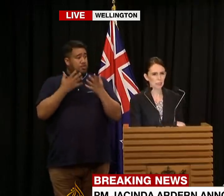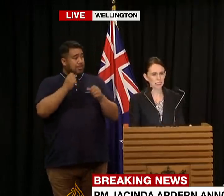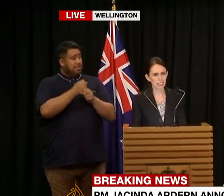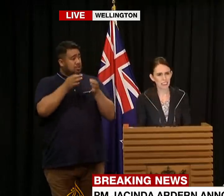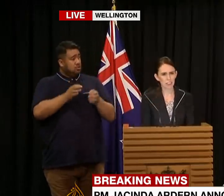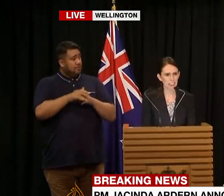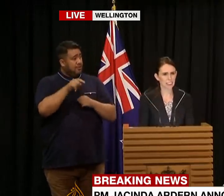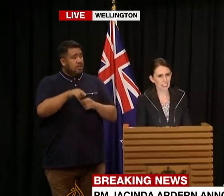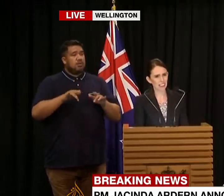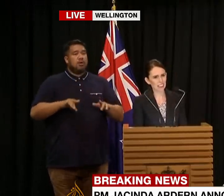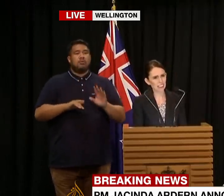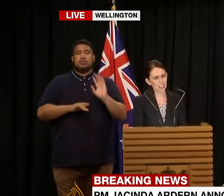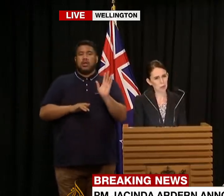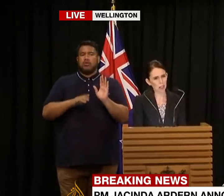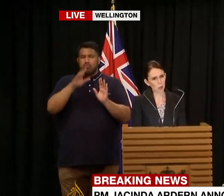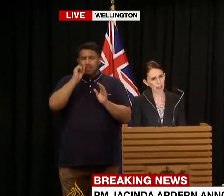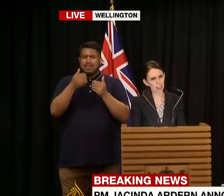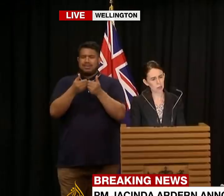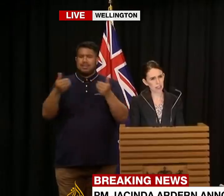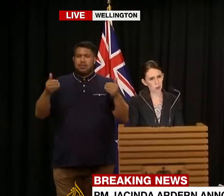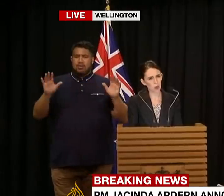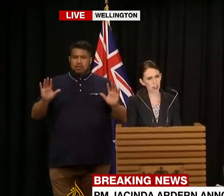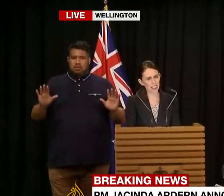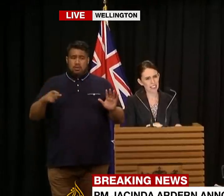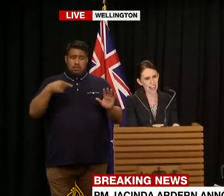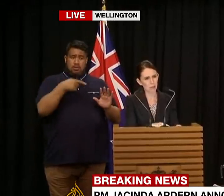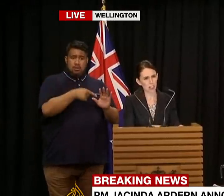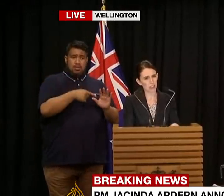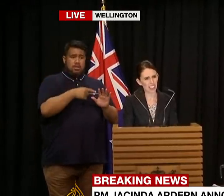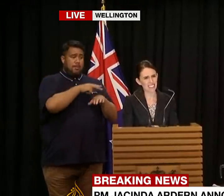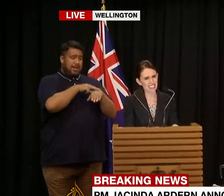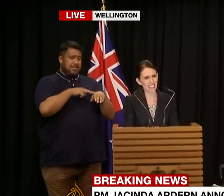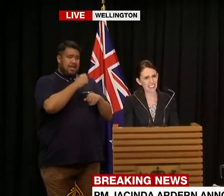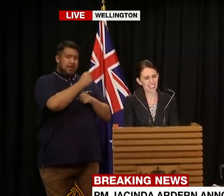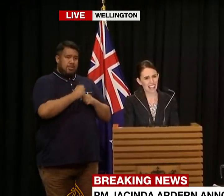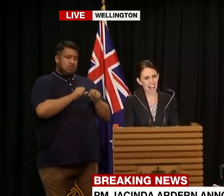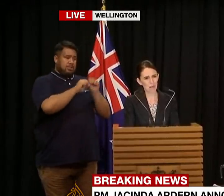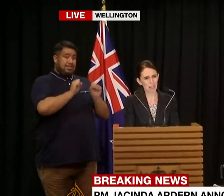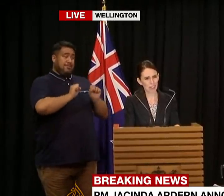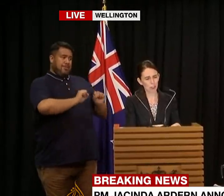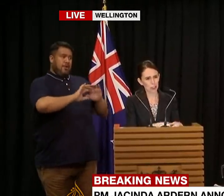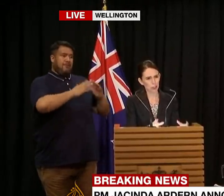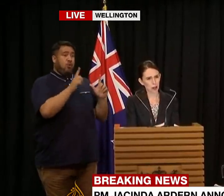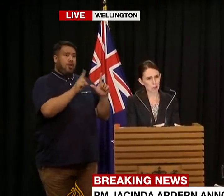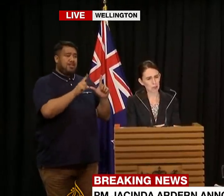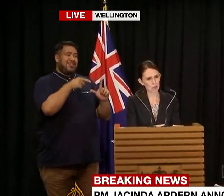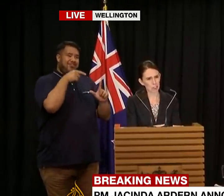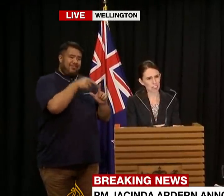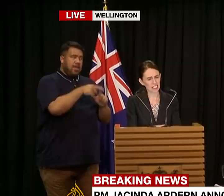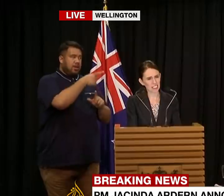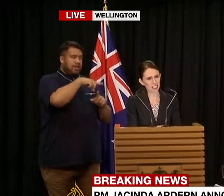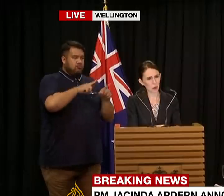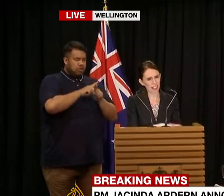Again, just to be clear, these are very distinct things. It's about the way that the police organise the admin of licensing. Mm. They've looked to try and build